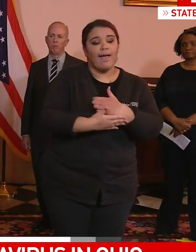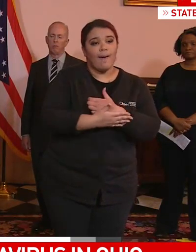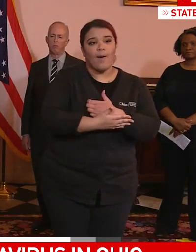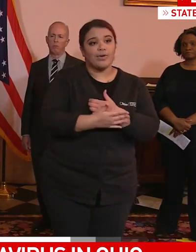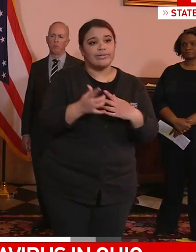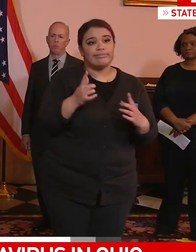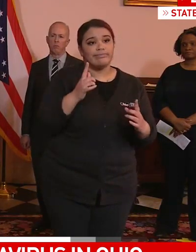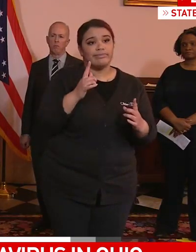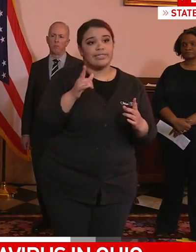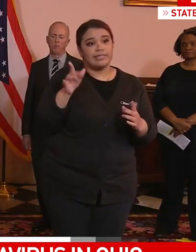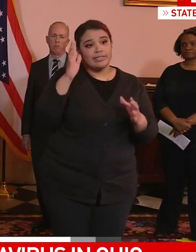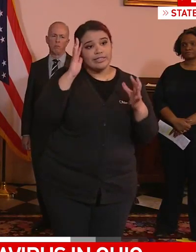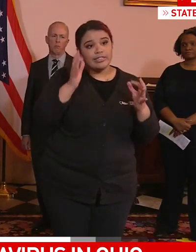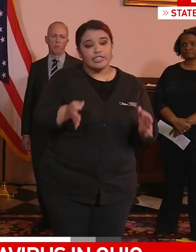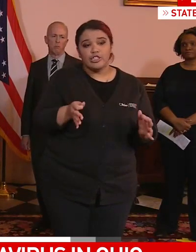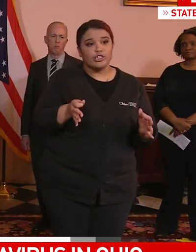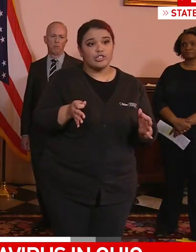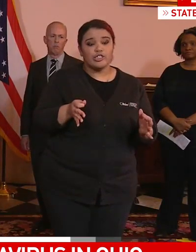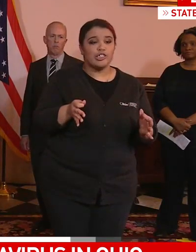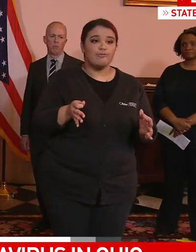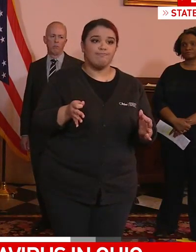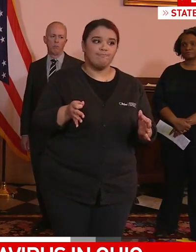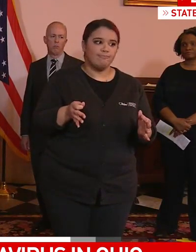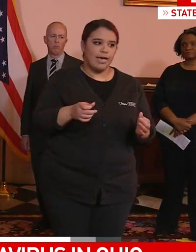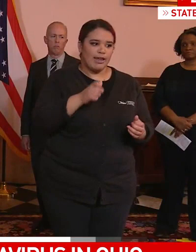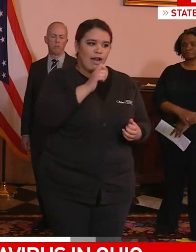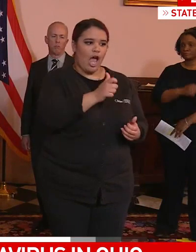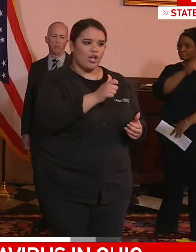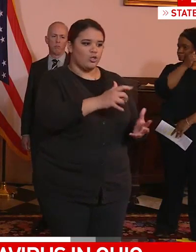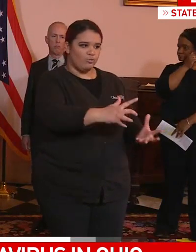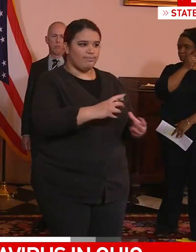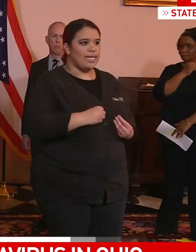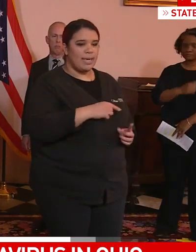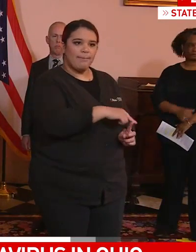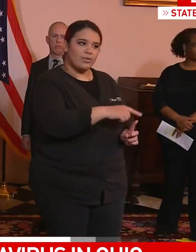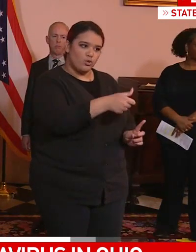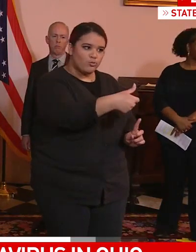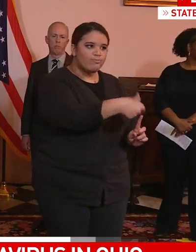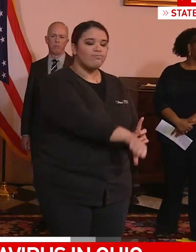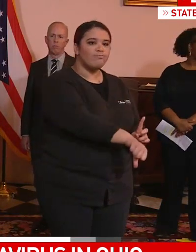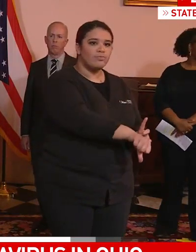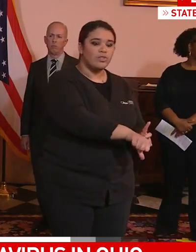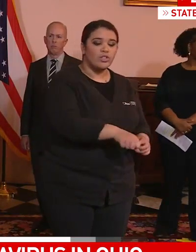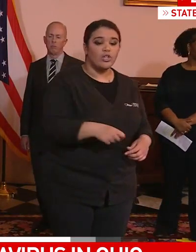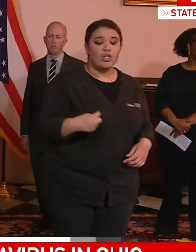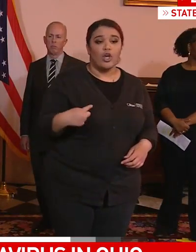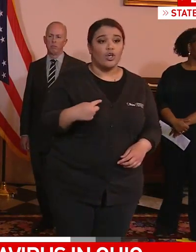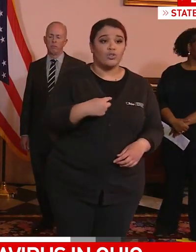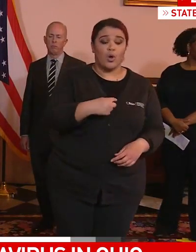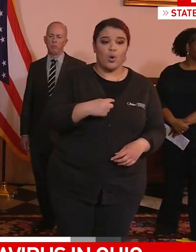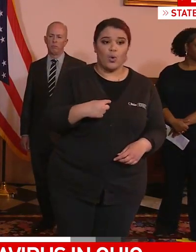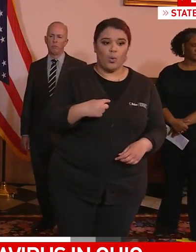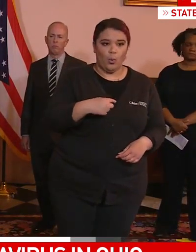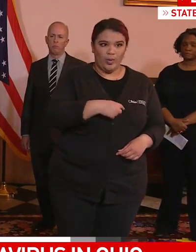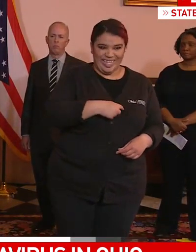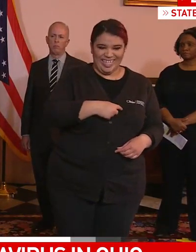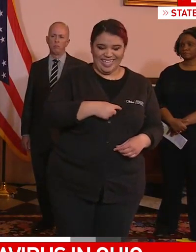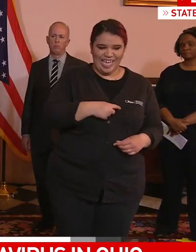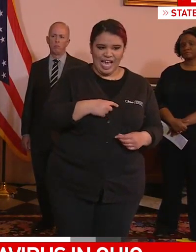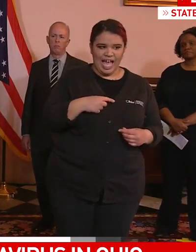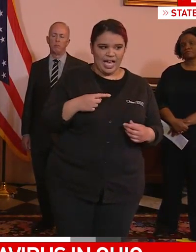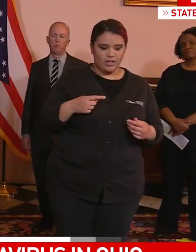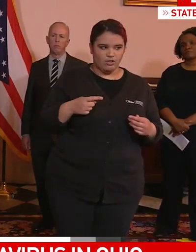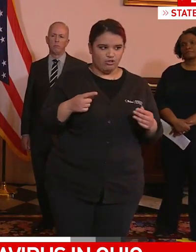the final decision with the situation that we needed to signal very quickly to poll